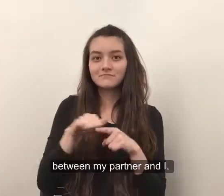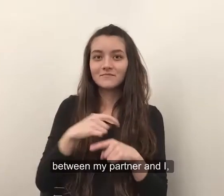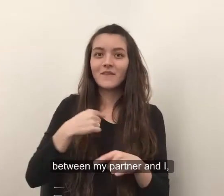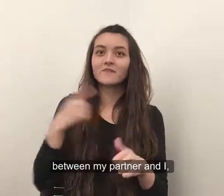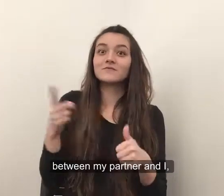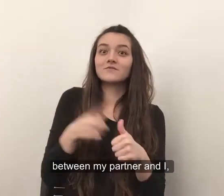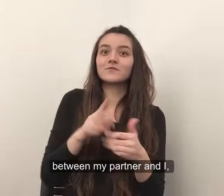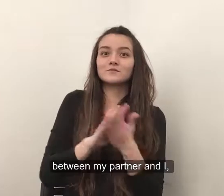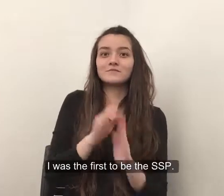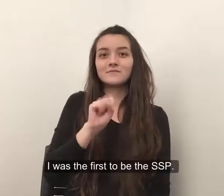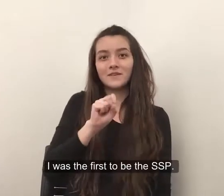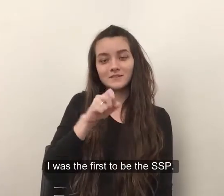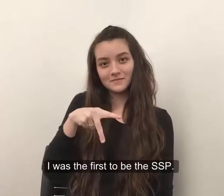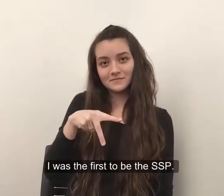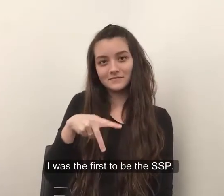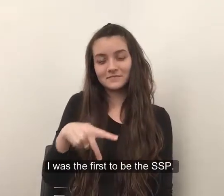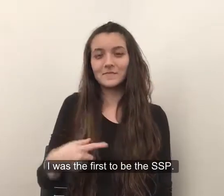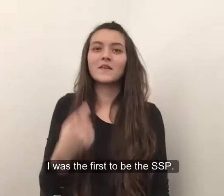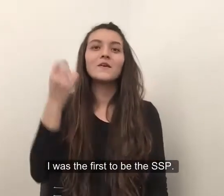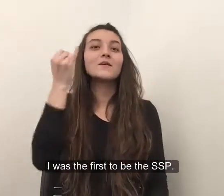between my partner and I was the first to be the SSP.